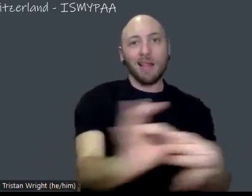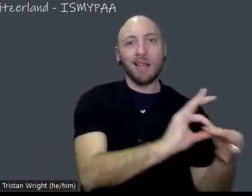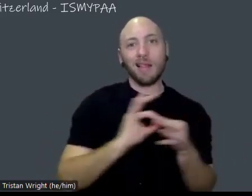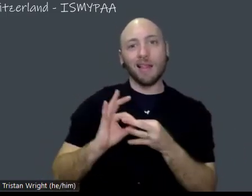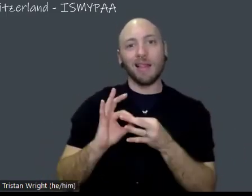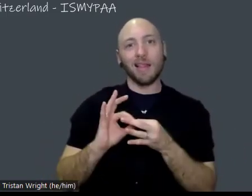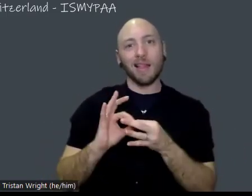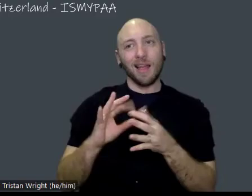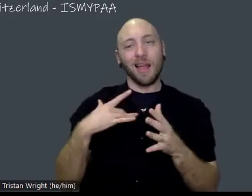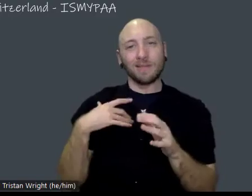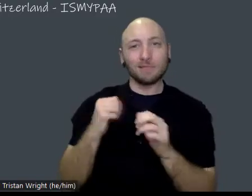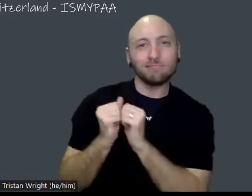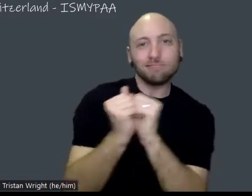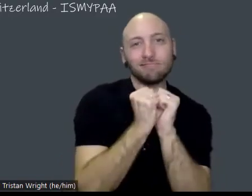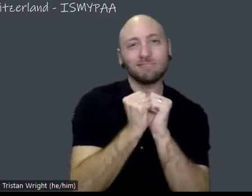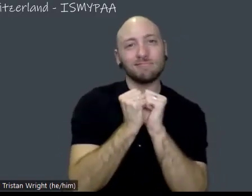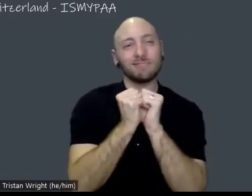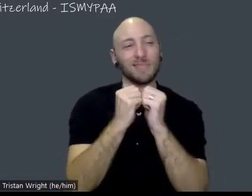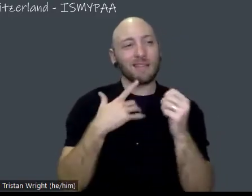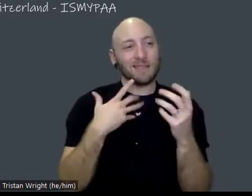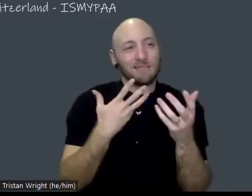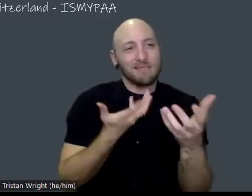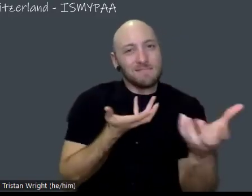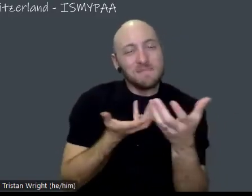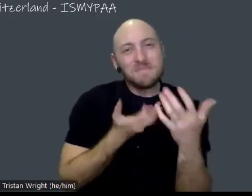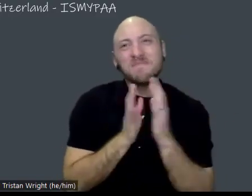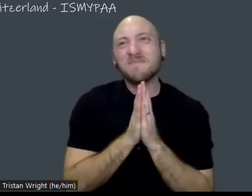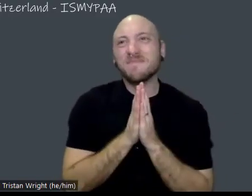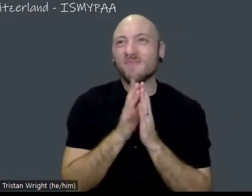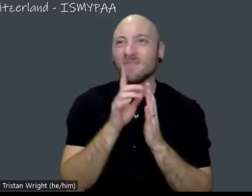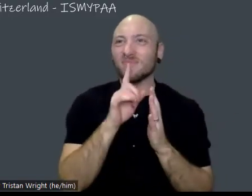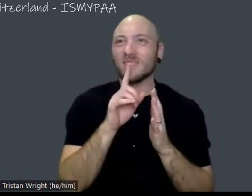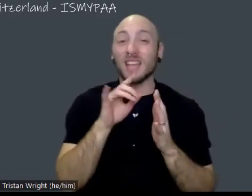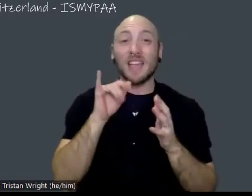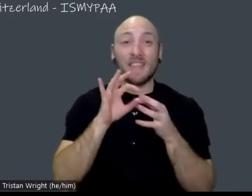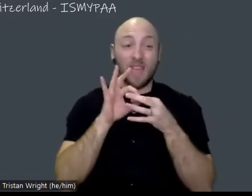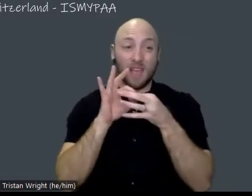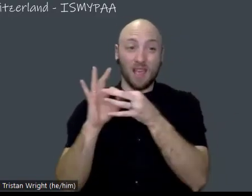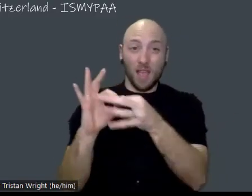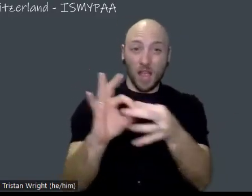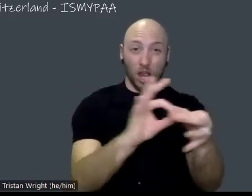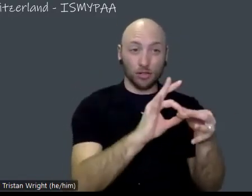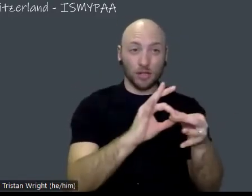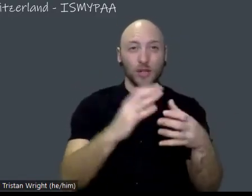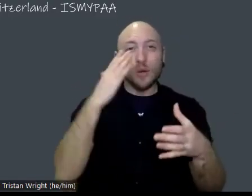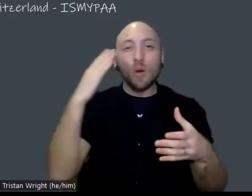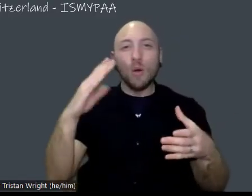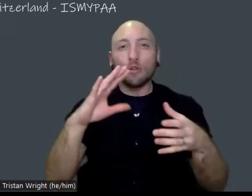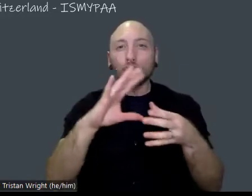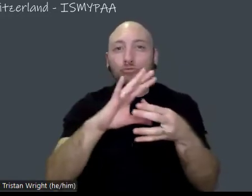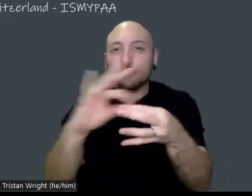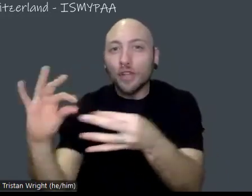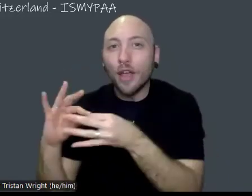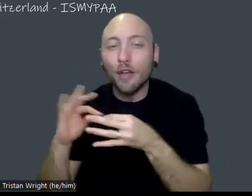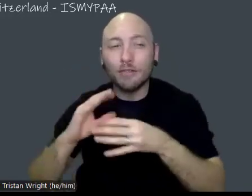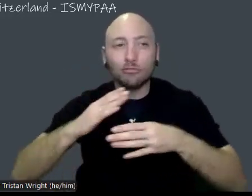more connected with you. And it is really through the connection, through the sharings, that I